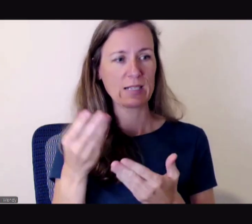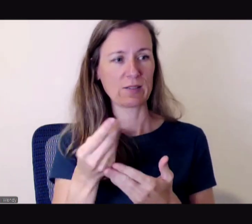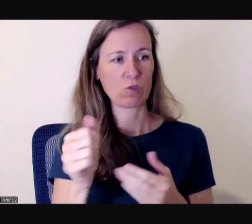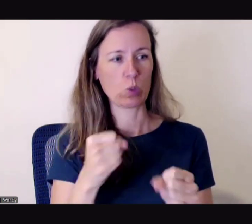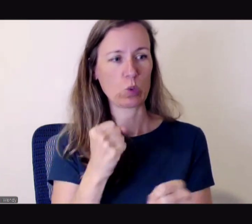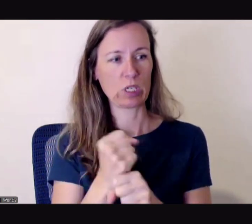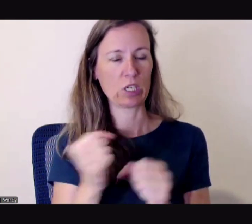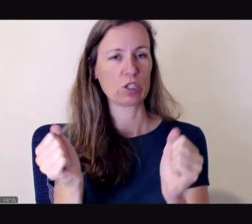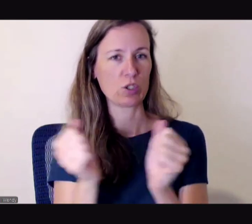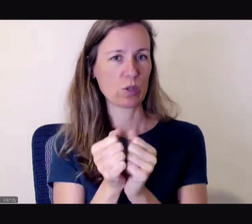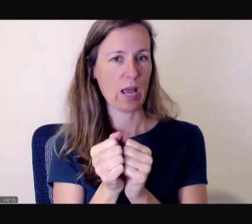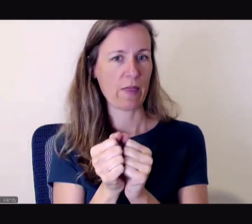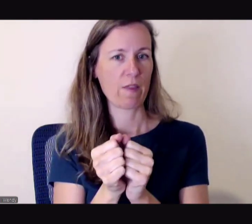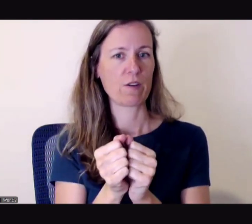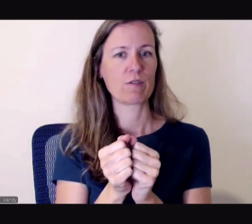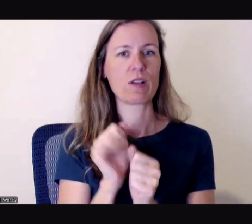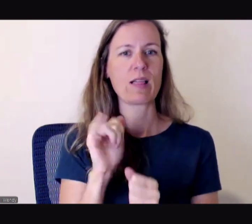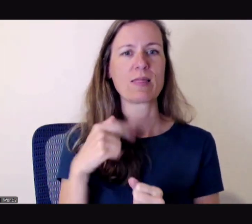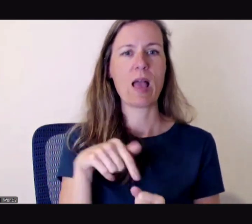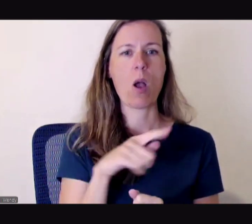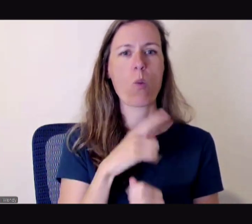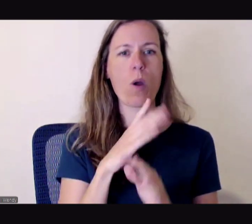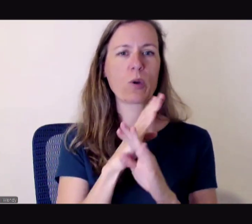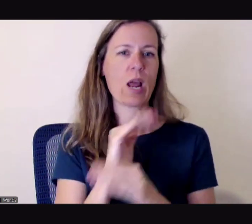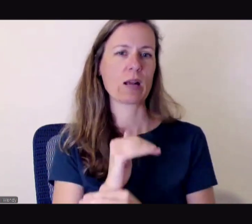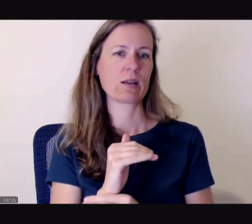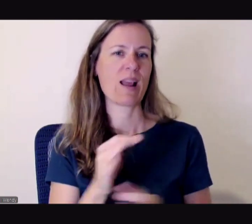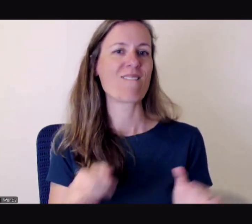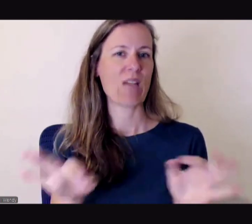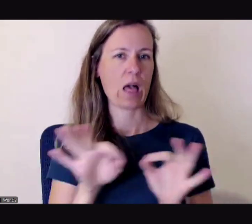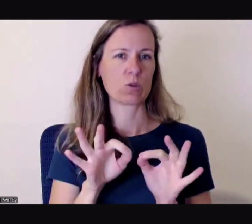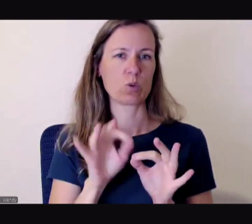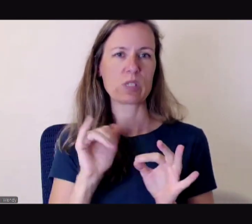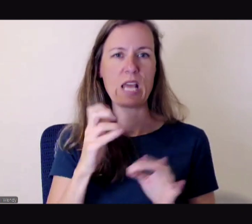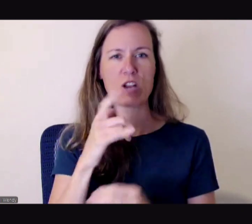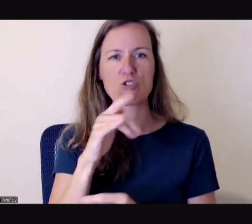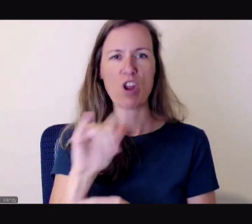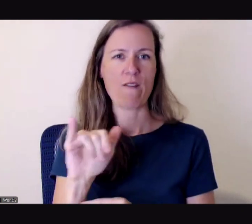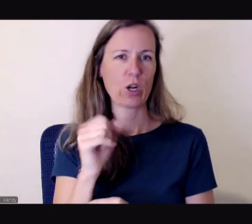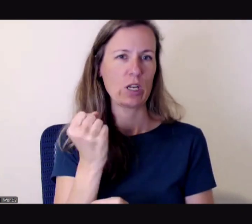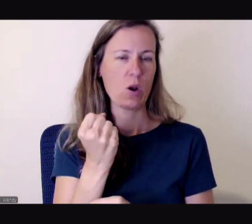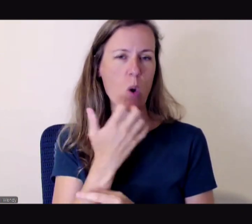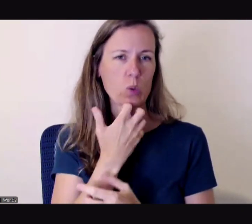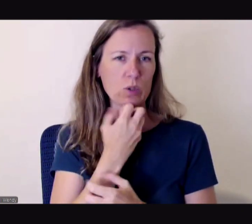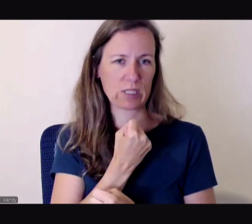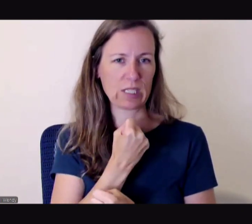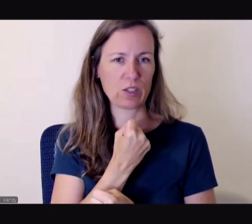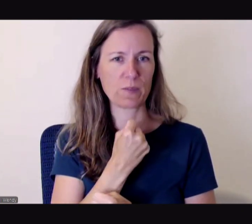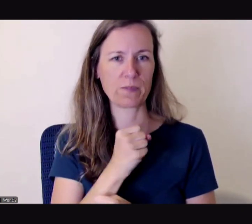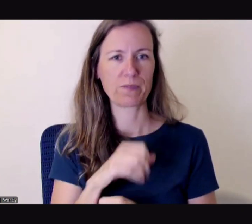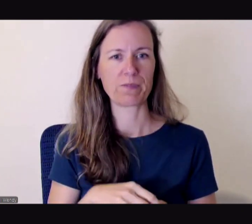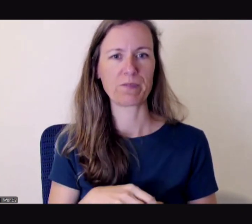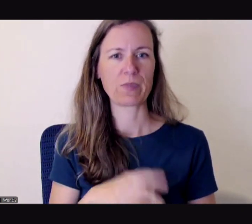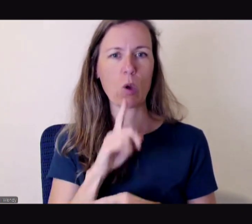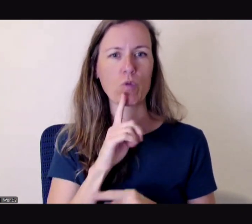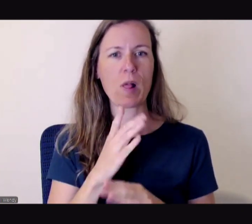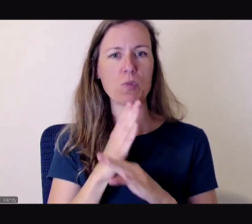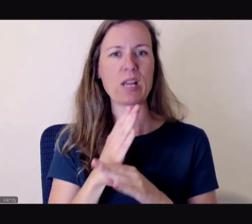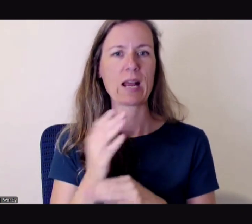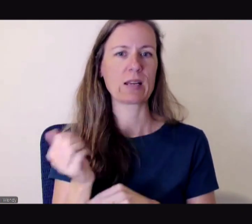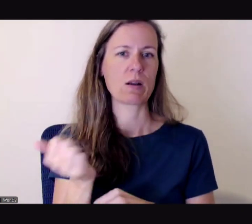protecting the values that Cheverly holds dear and really protecting every single person in our community.